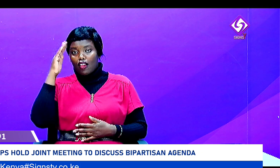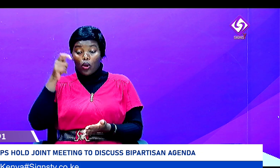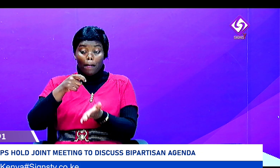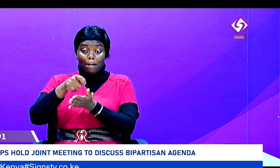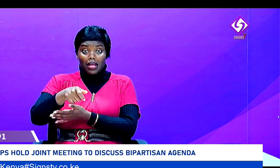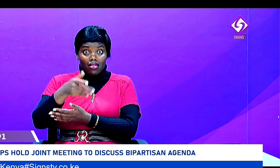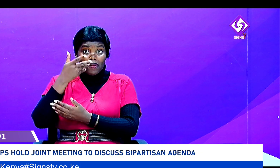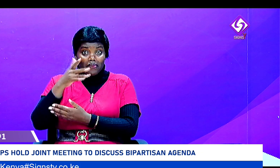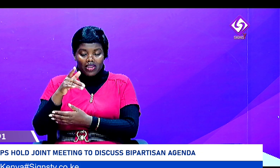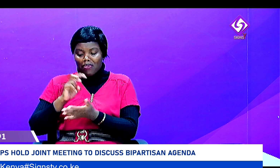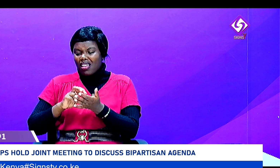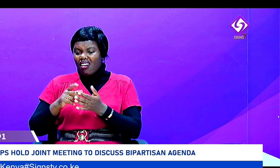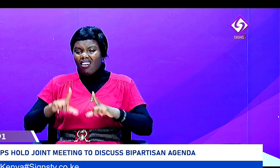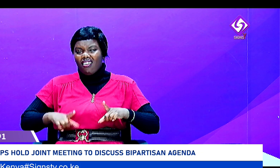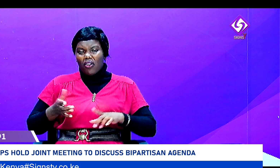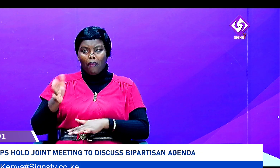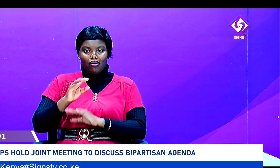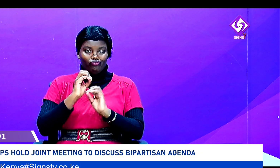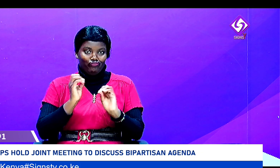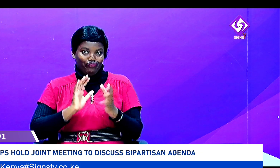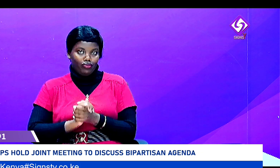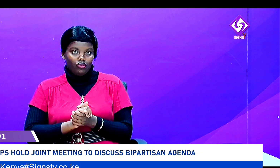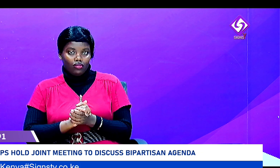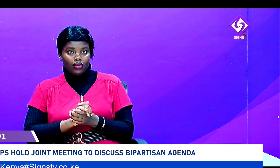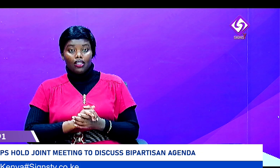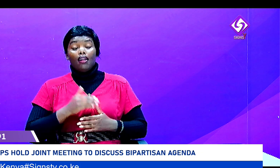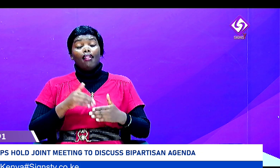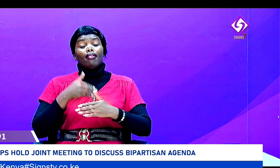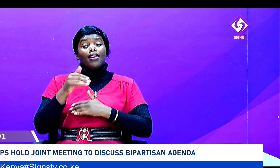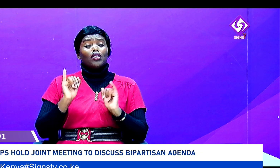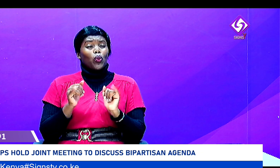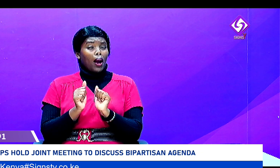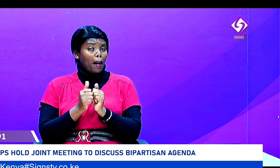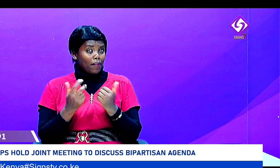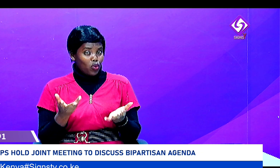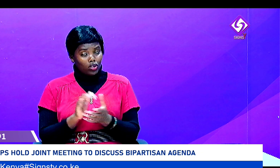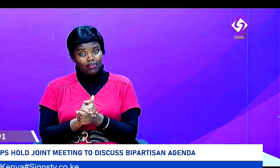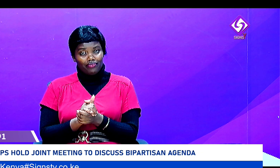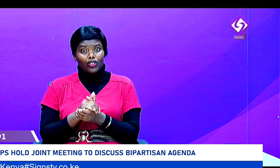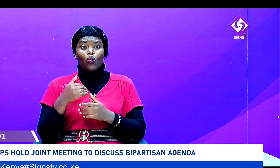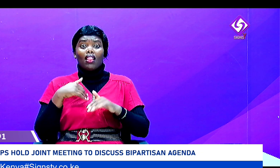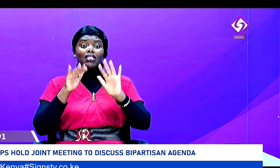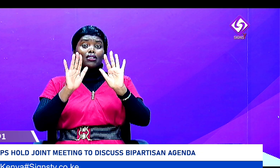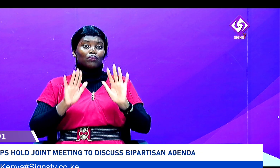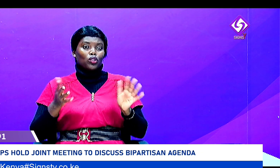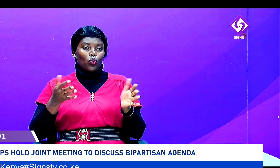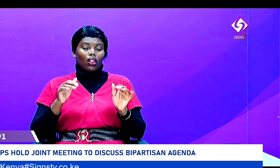family members who were affected and the family members who died. On other news,